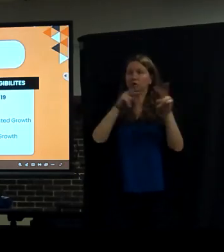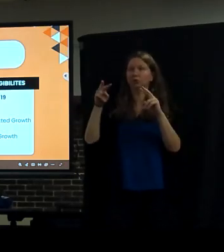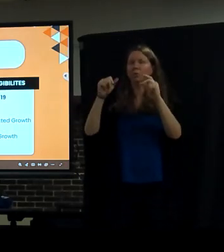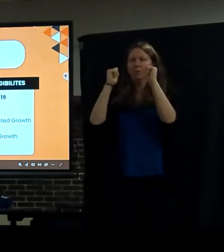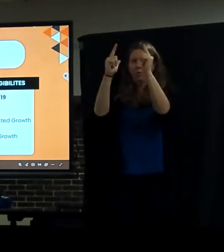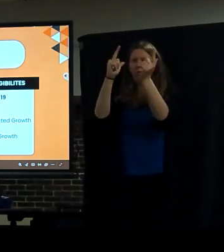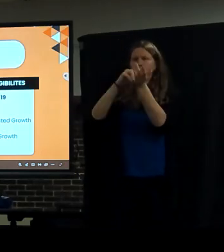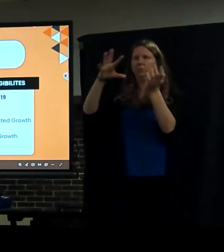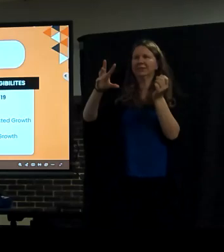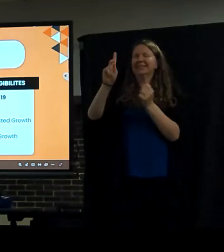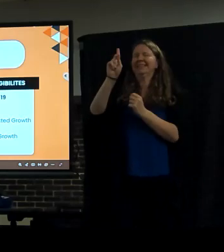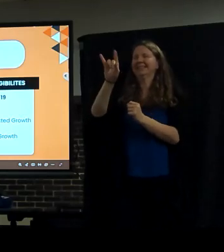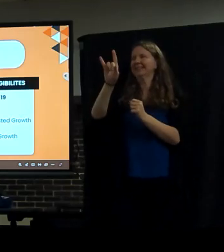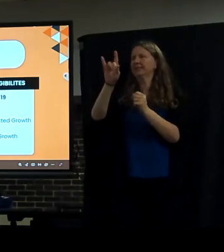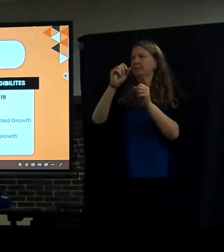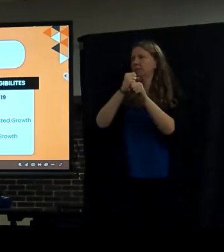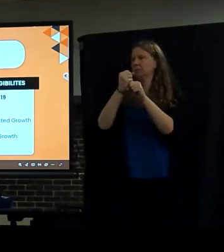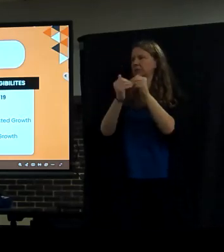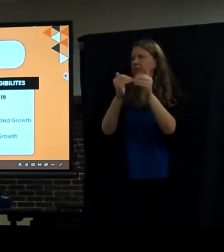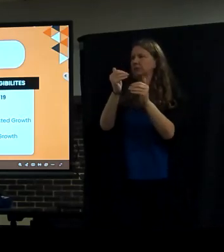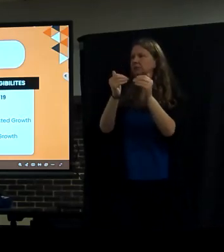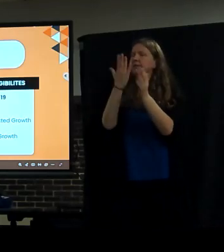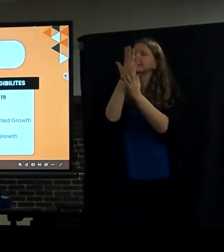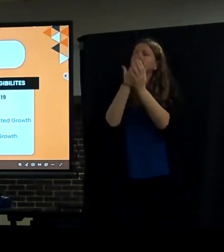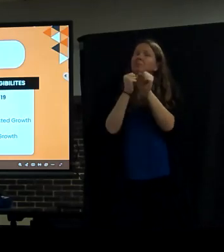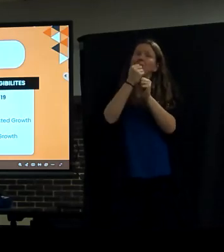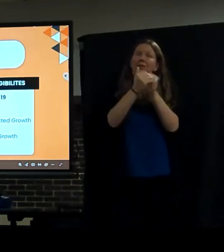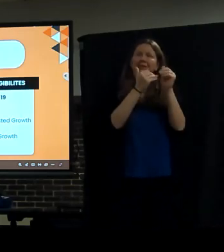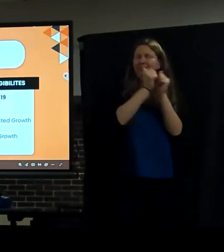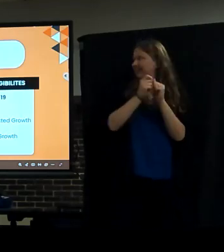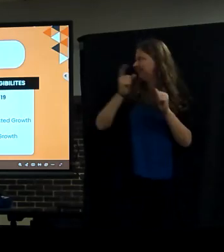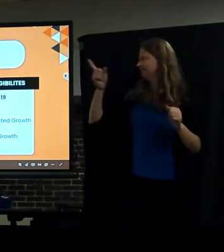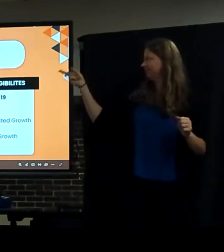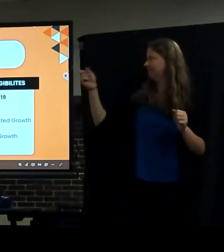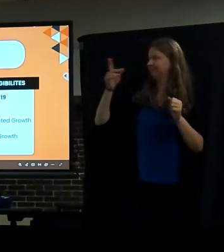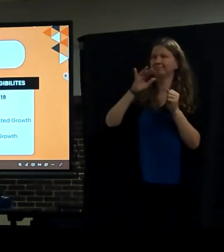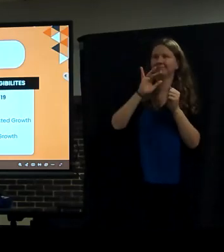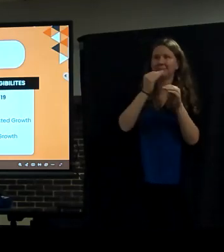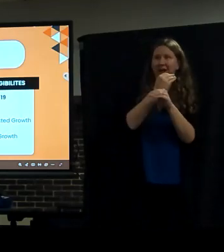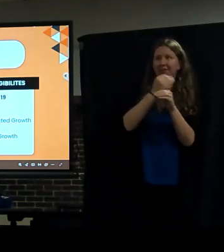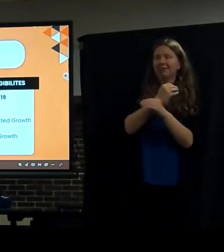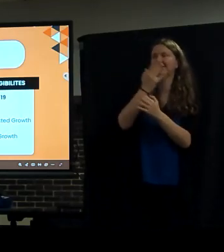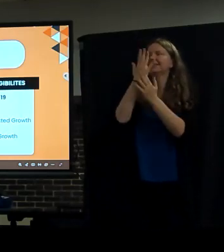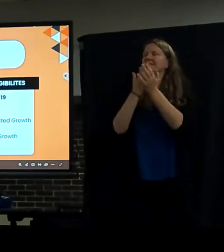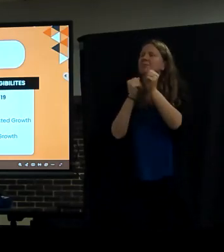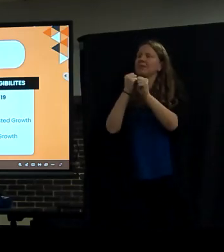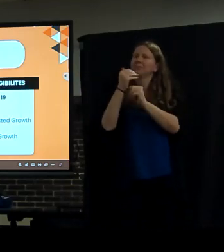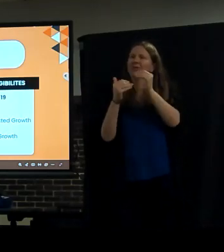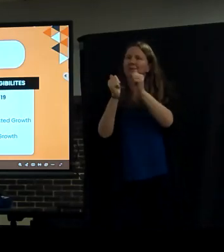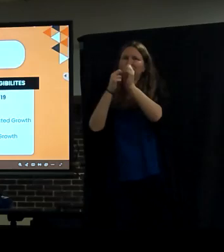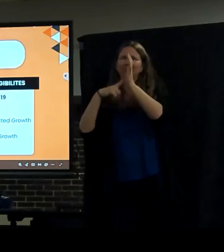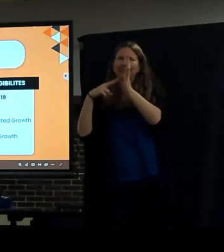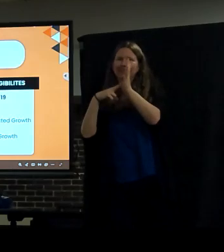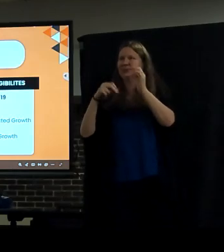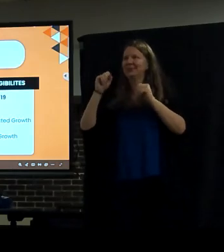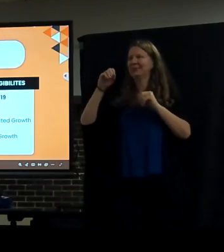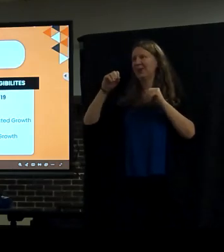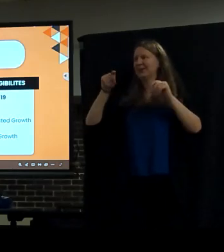not. But overall, when we look at the total score, we saw a lot of growth in